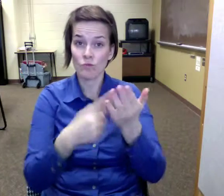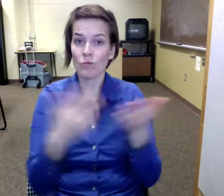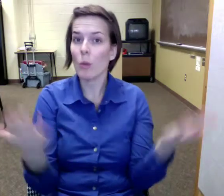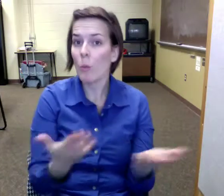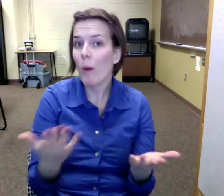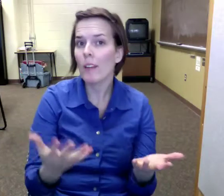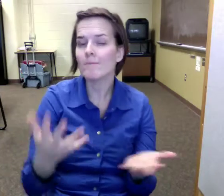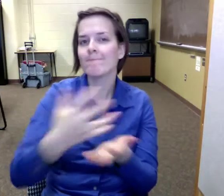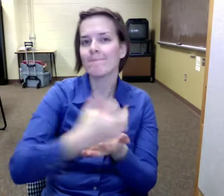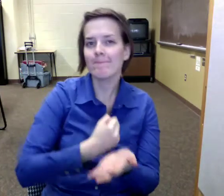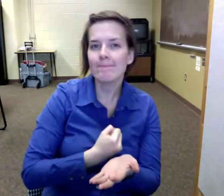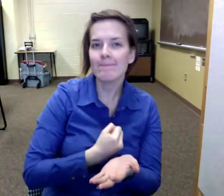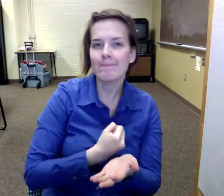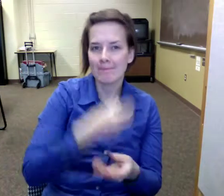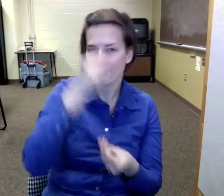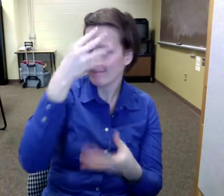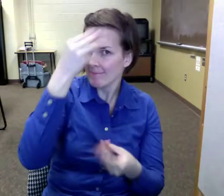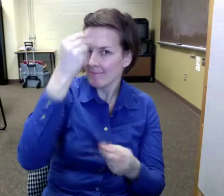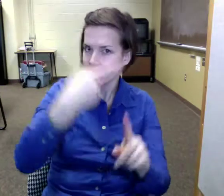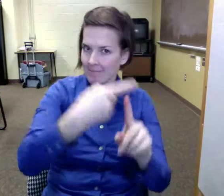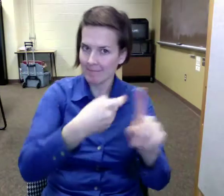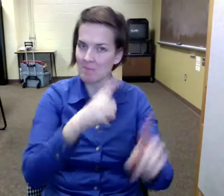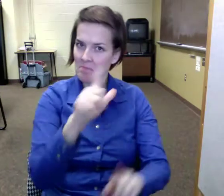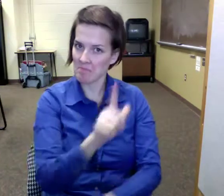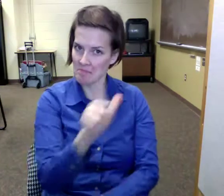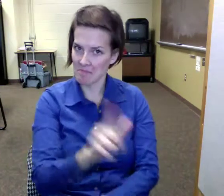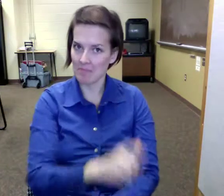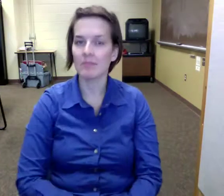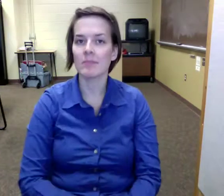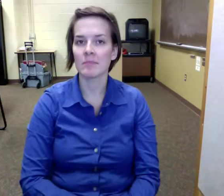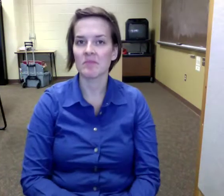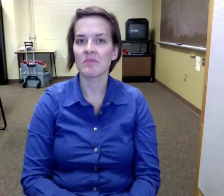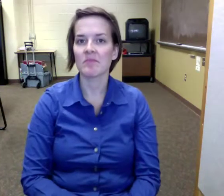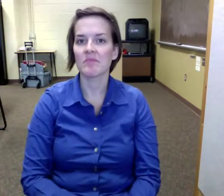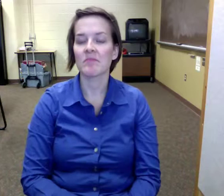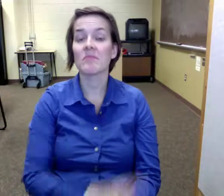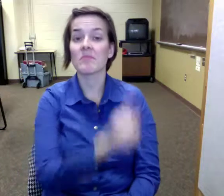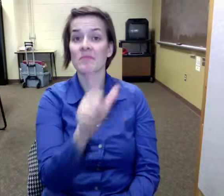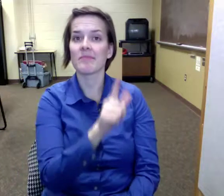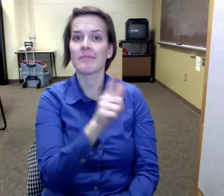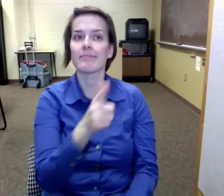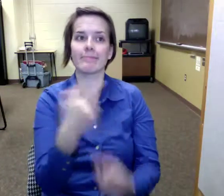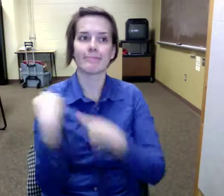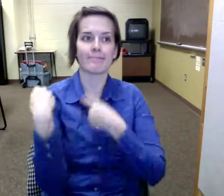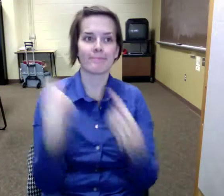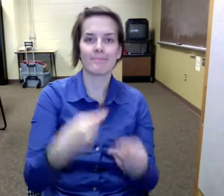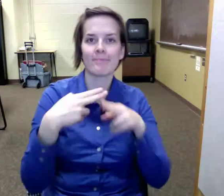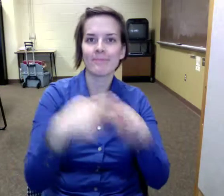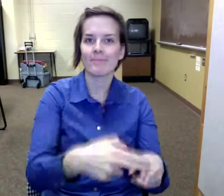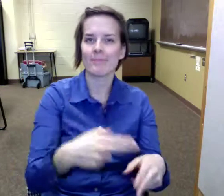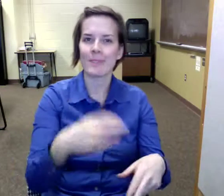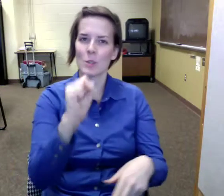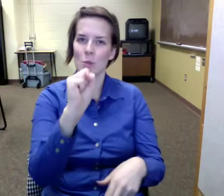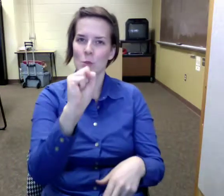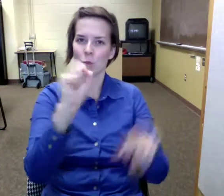obtaining information in a library setting. Libraries have been called storehouses of information, or to put it in another way,